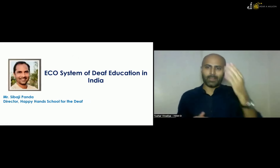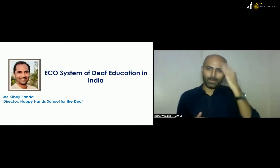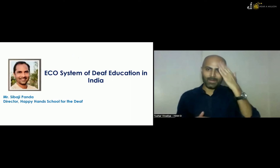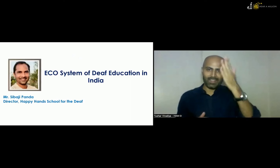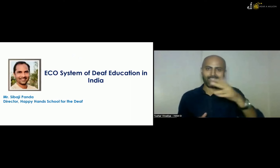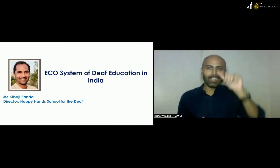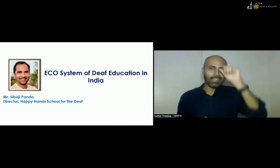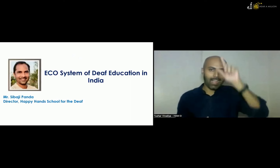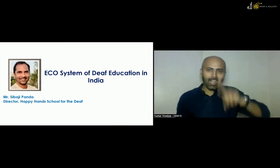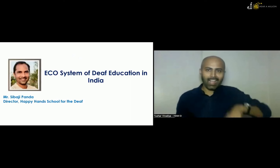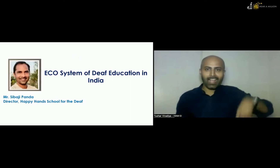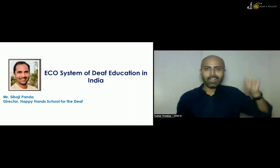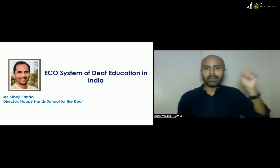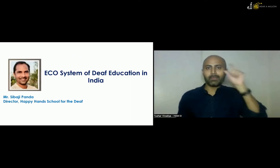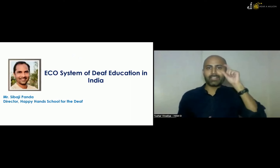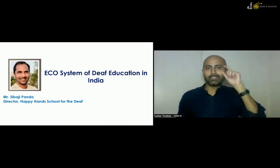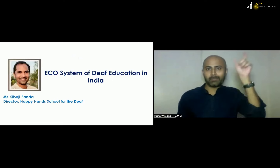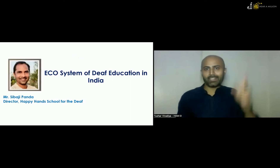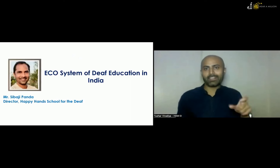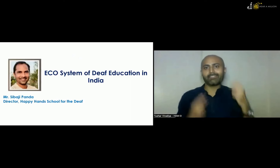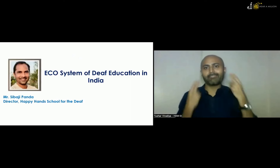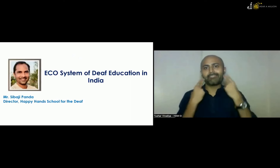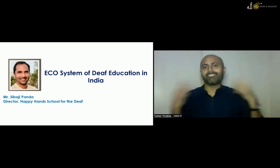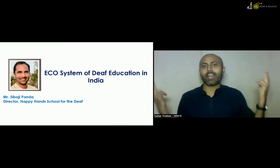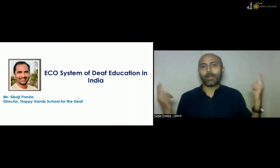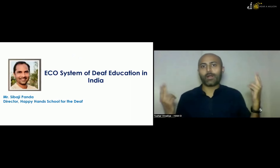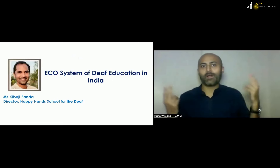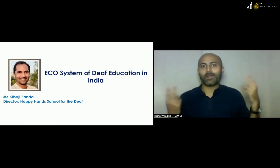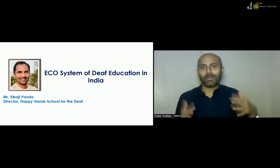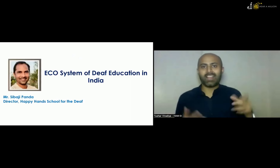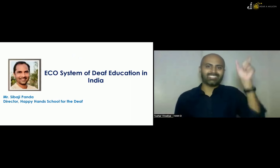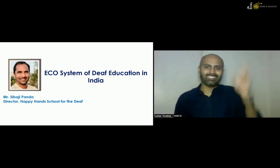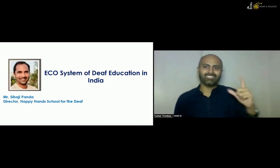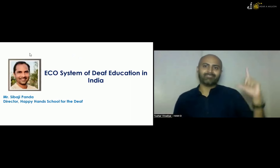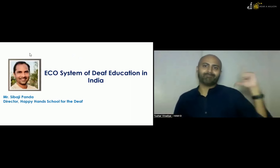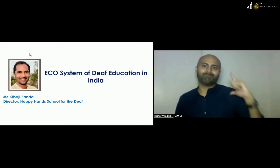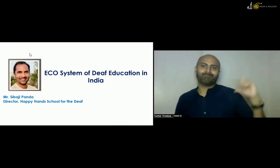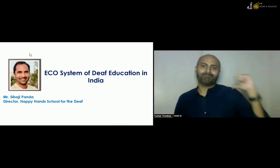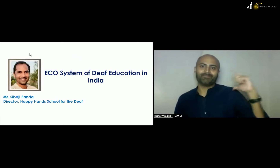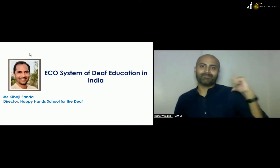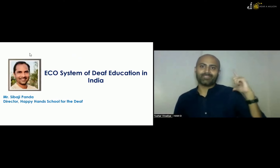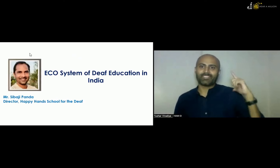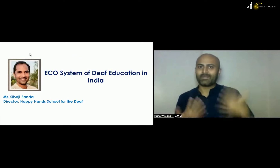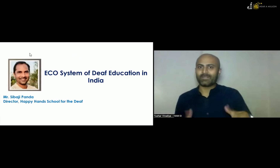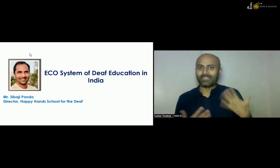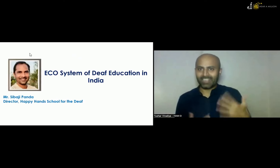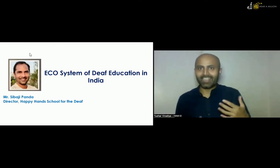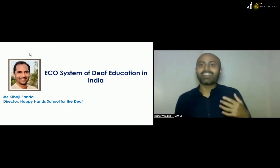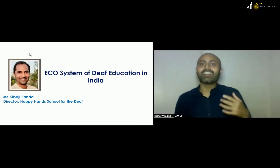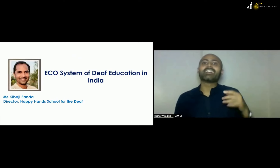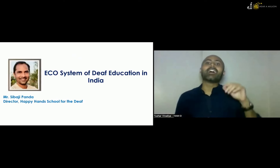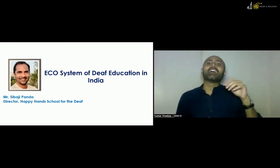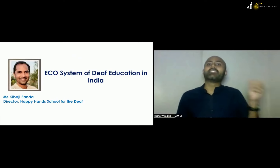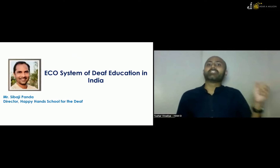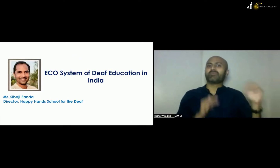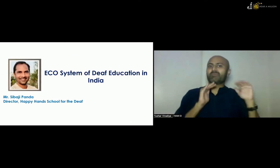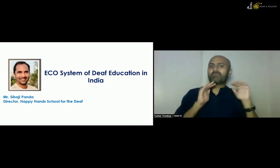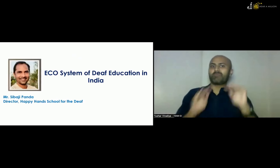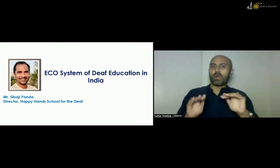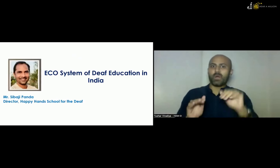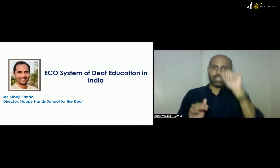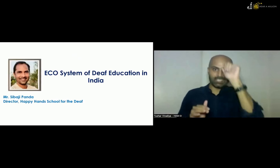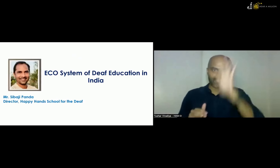So here you can see the picture. I know that everybody would know who is Mr. Sibaji Panda. He's a well-known